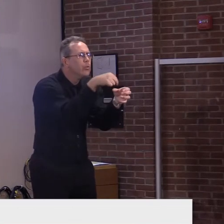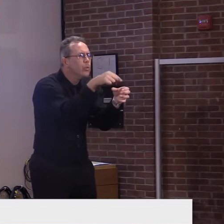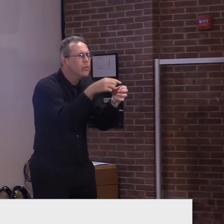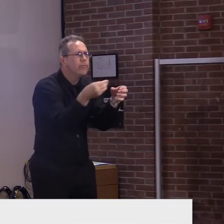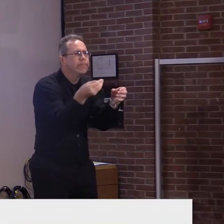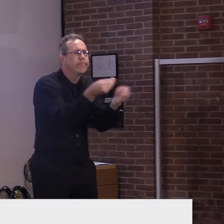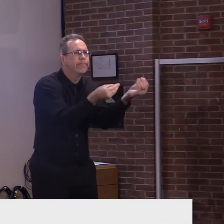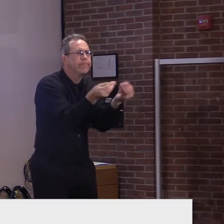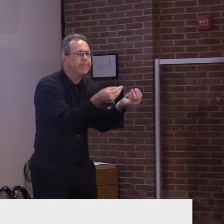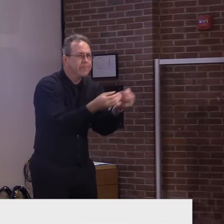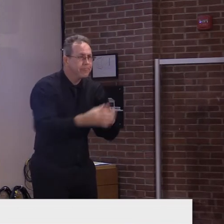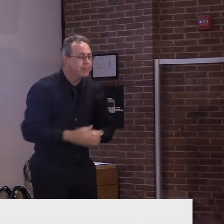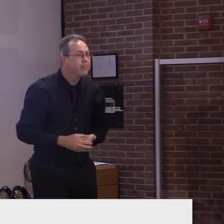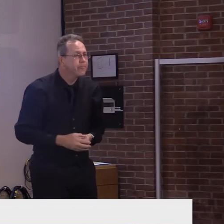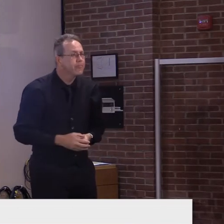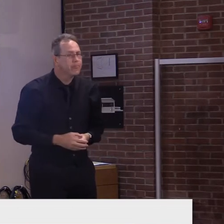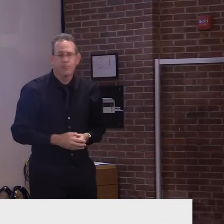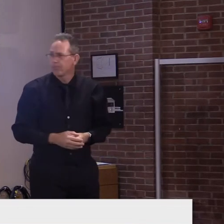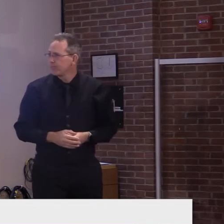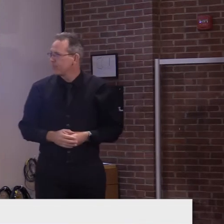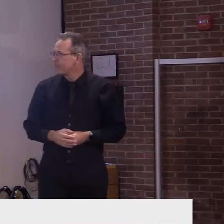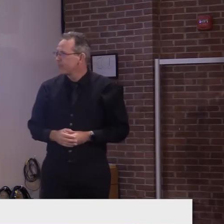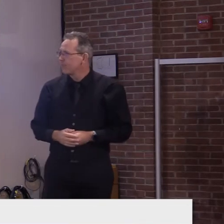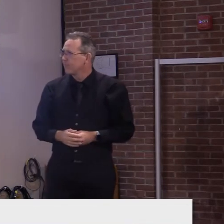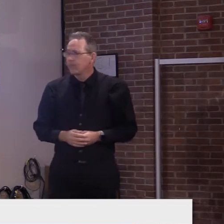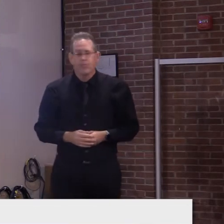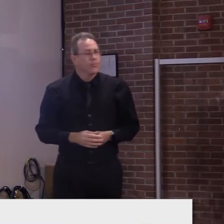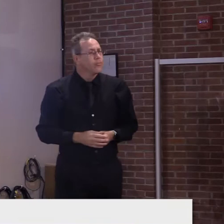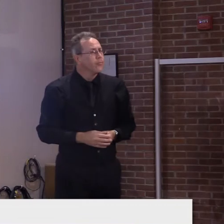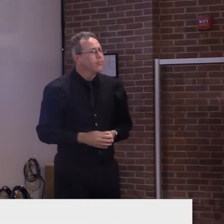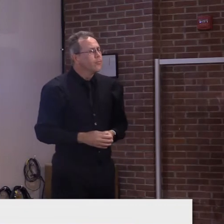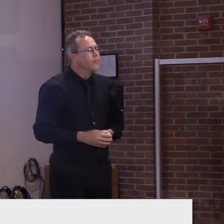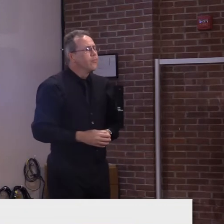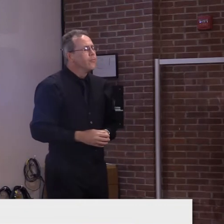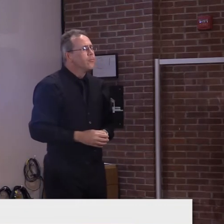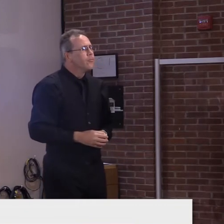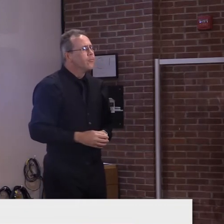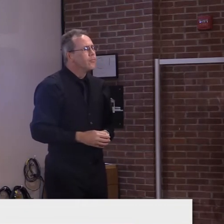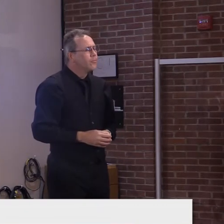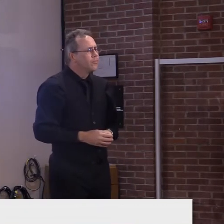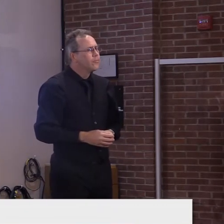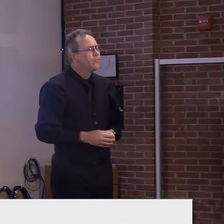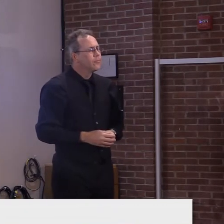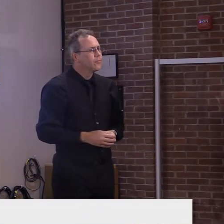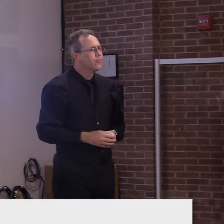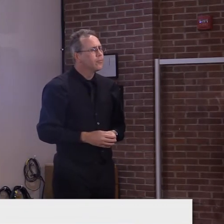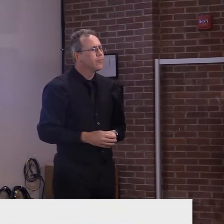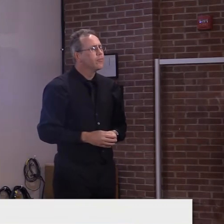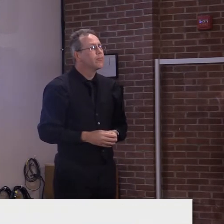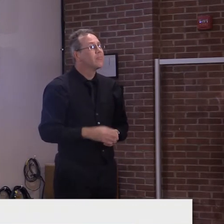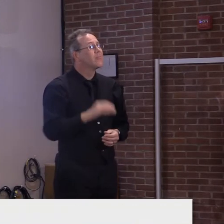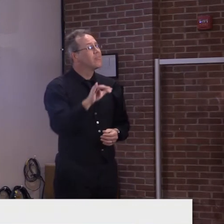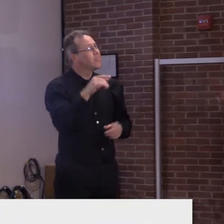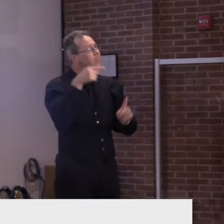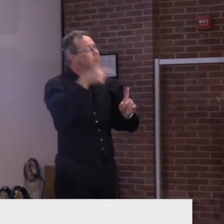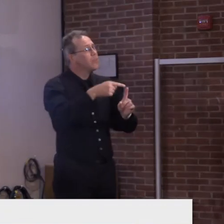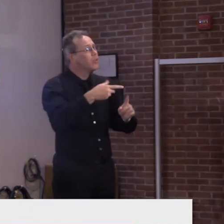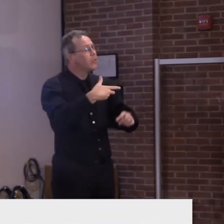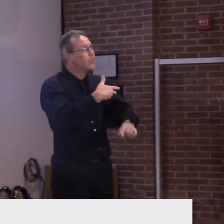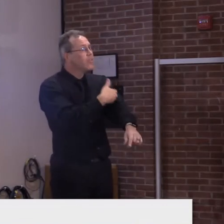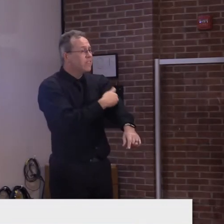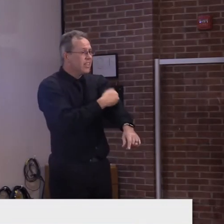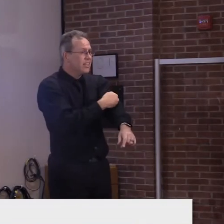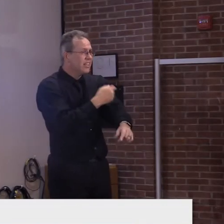which of course is very fortunate. Looking at our vaccination rates, Vermont added about 2,700 people to